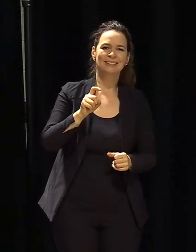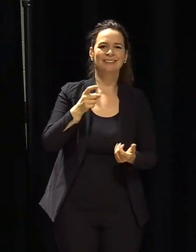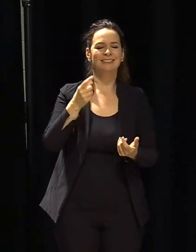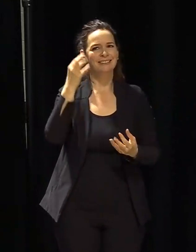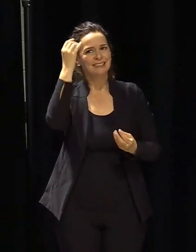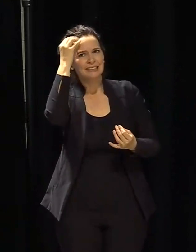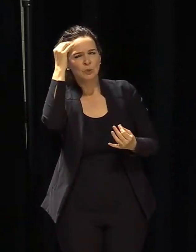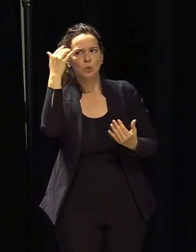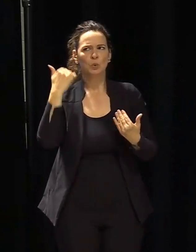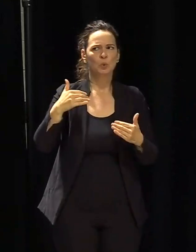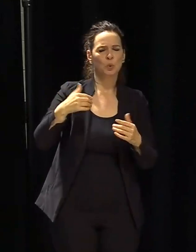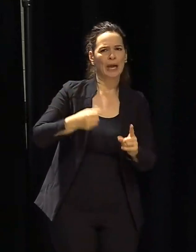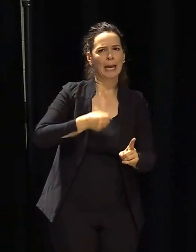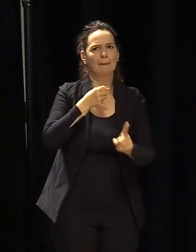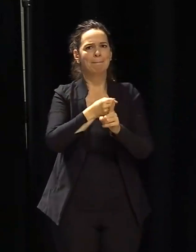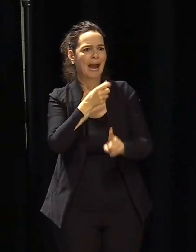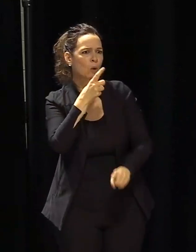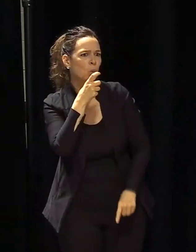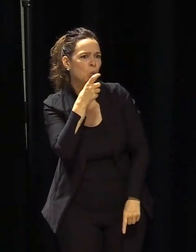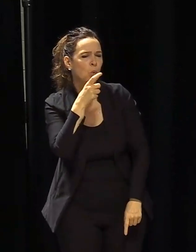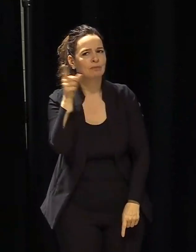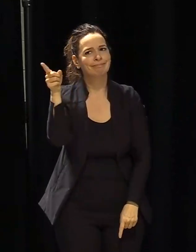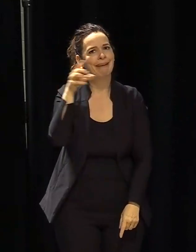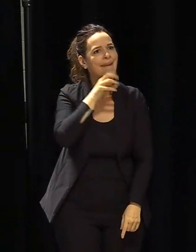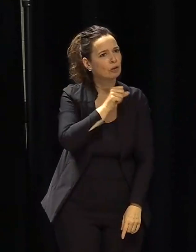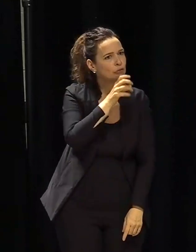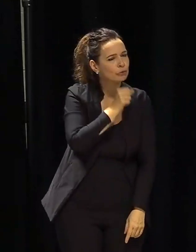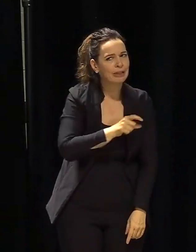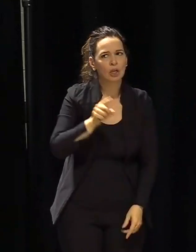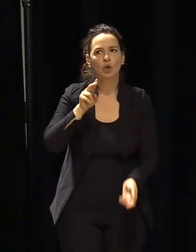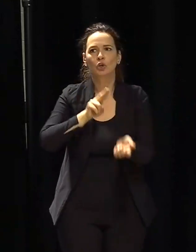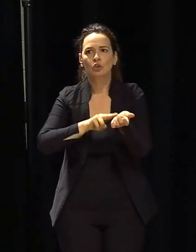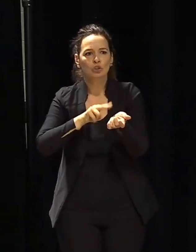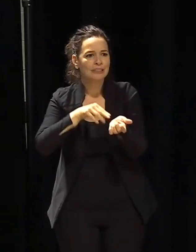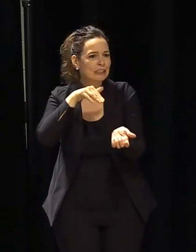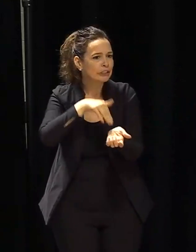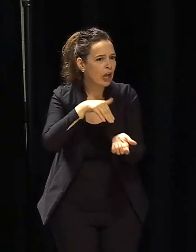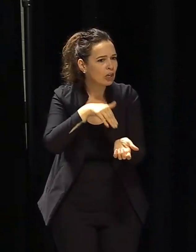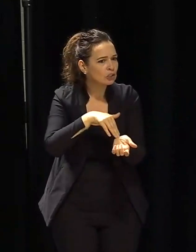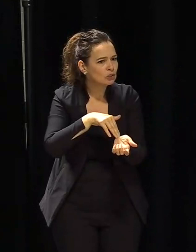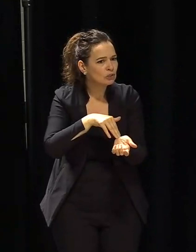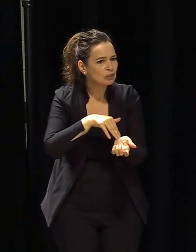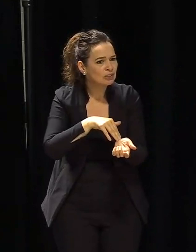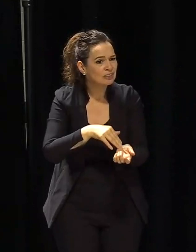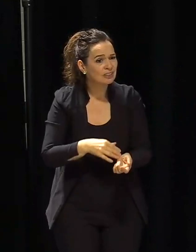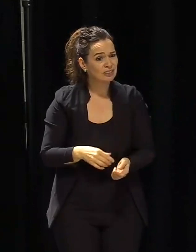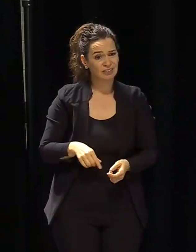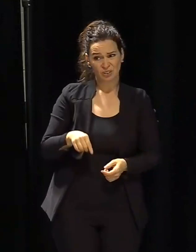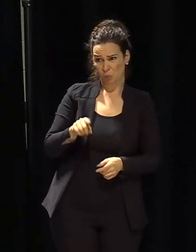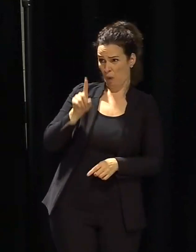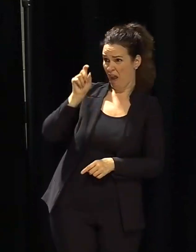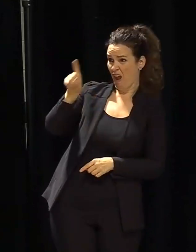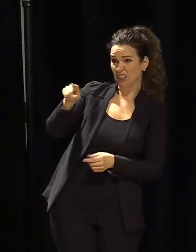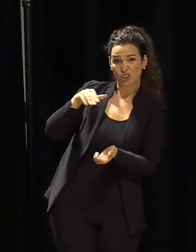be asked to work a double and not see their kids, and maybe even sometimes they have to work more than that,